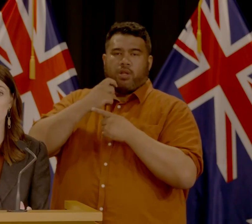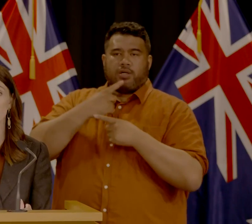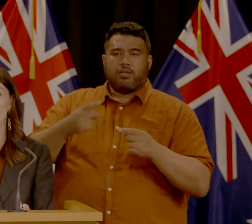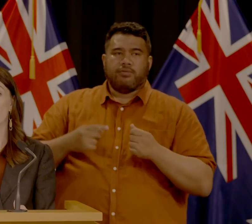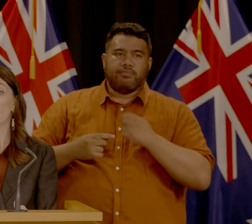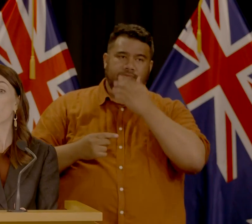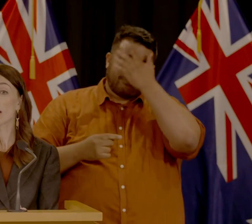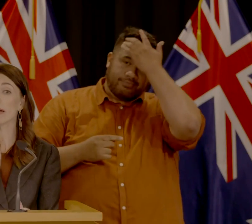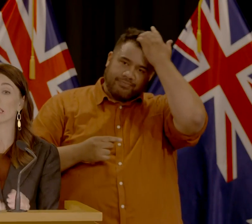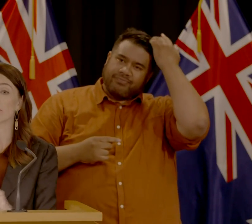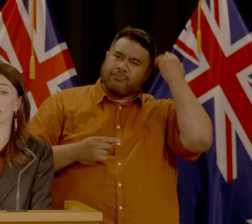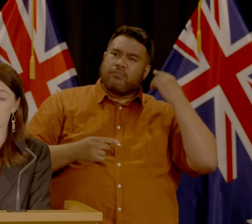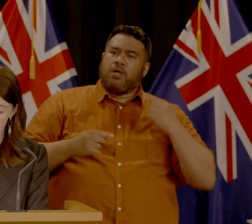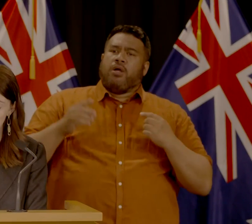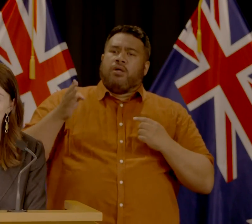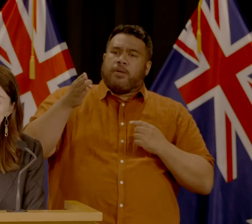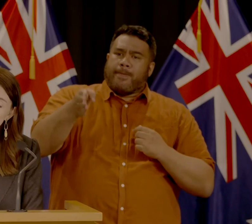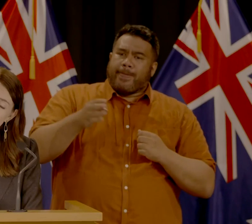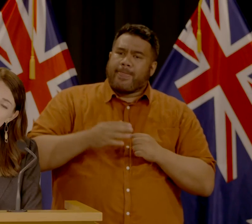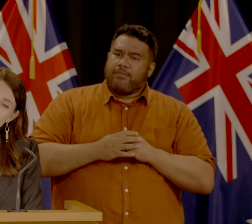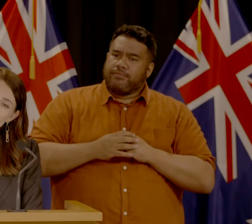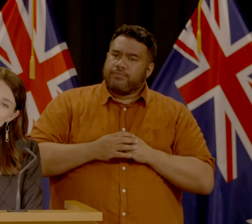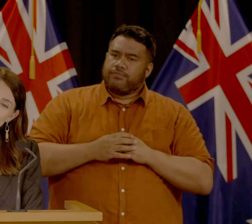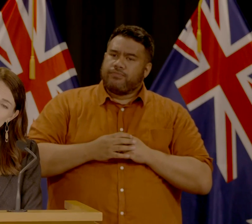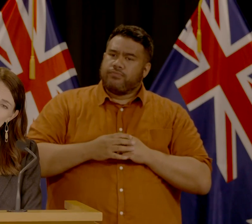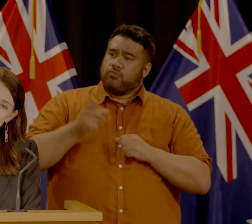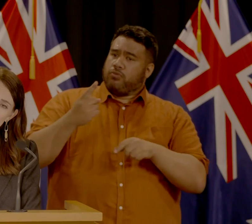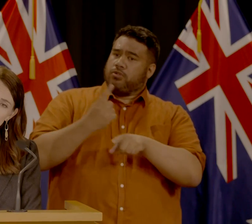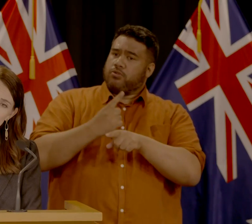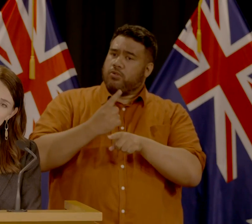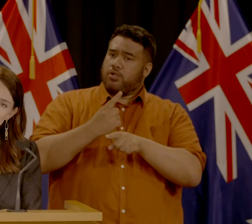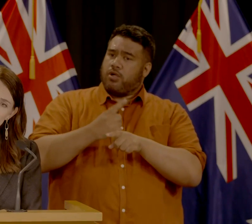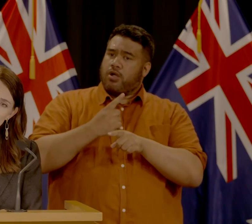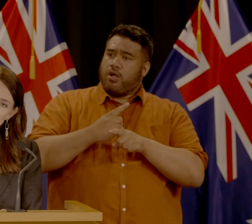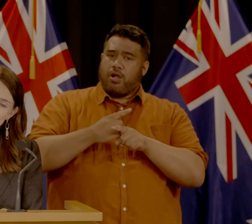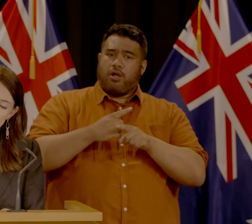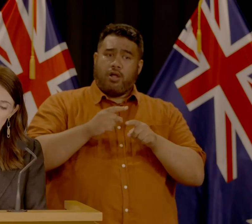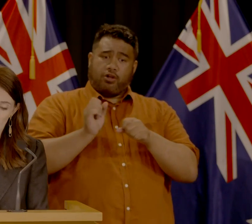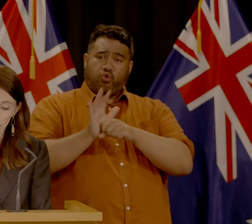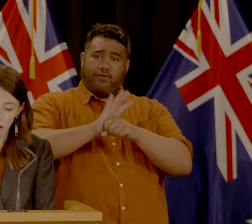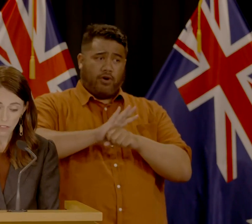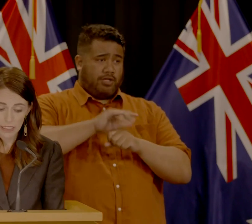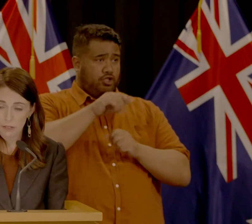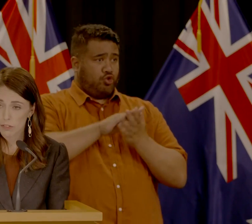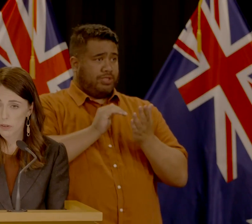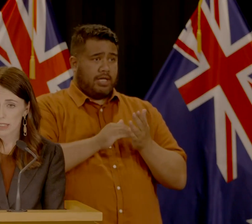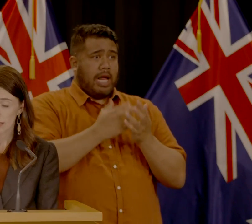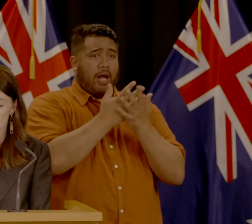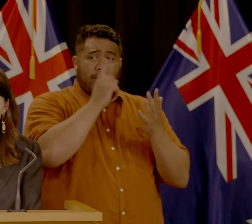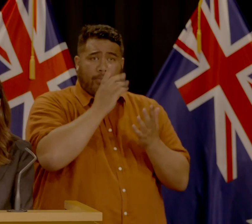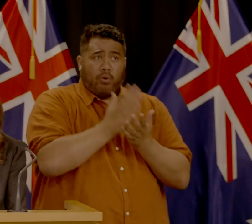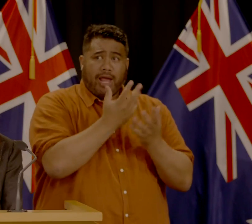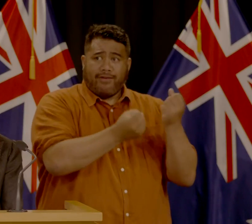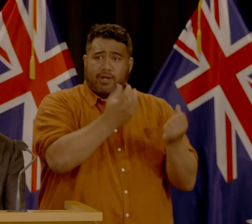I'll come back to the front. Yep. What are the latest numbers in terms of this virus in New Zealand? Obviously, we've